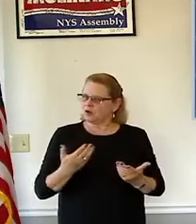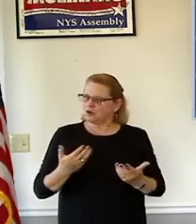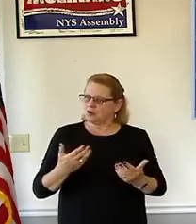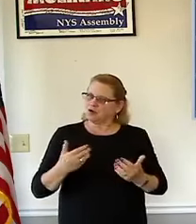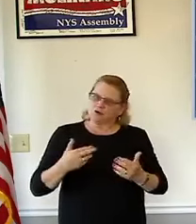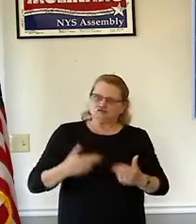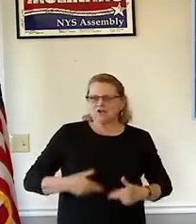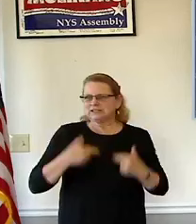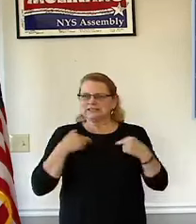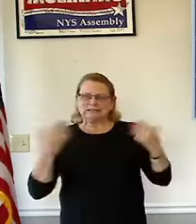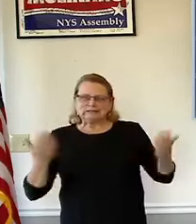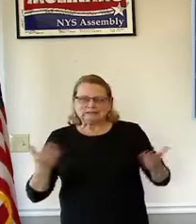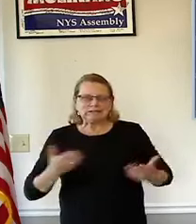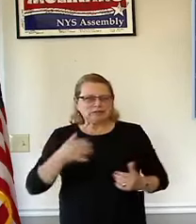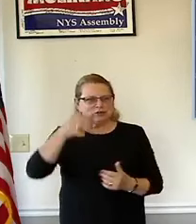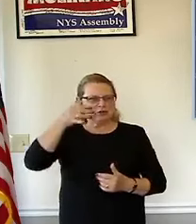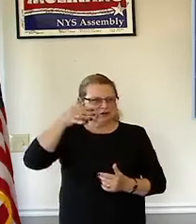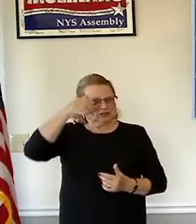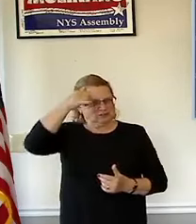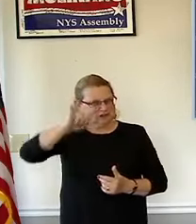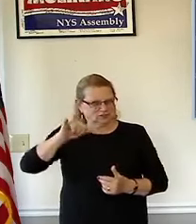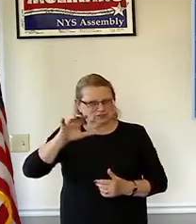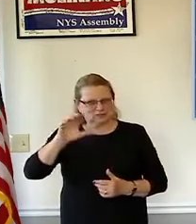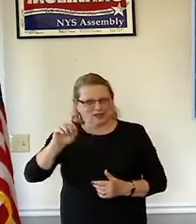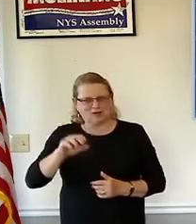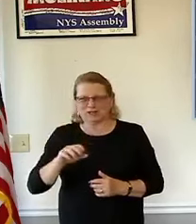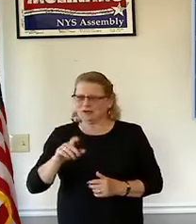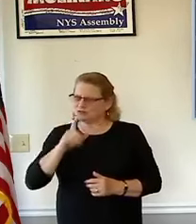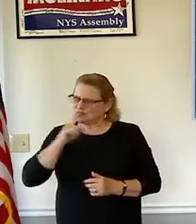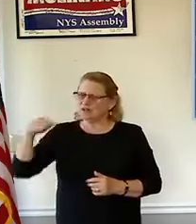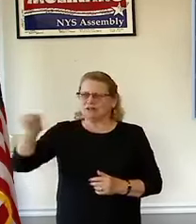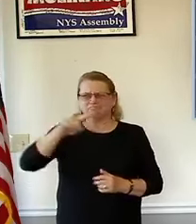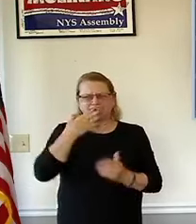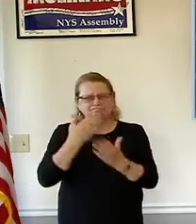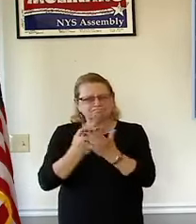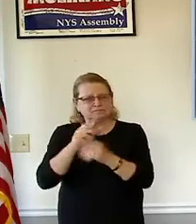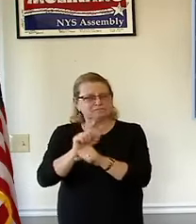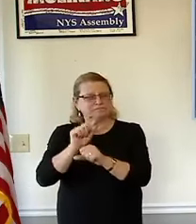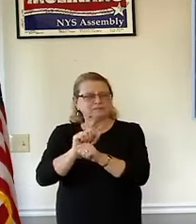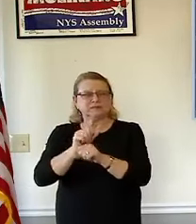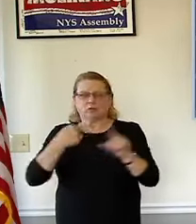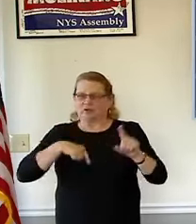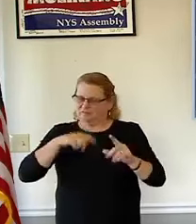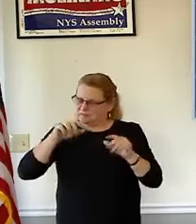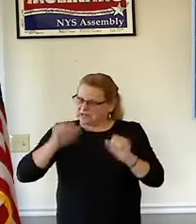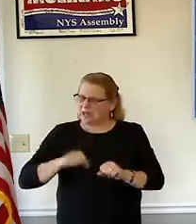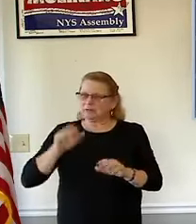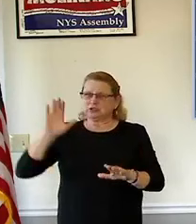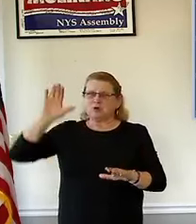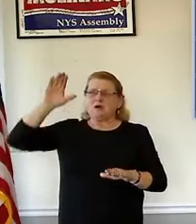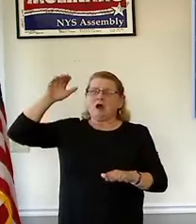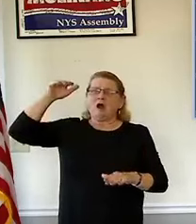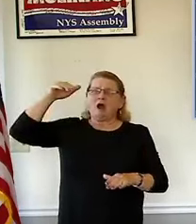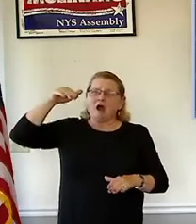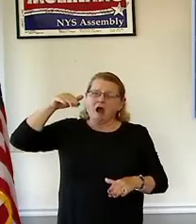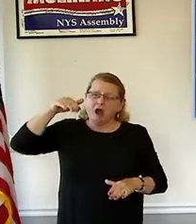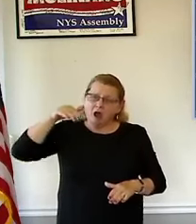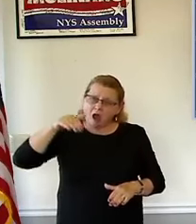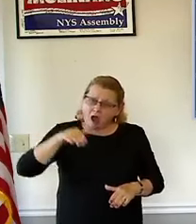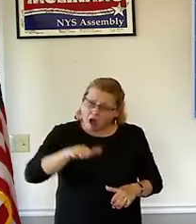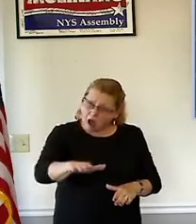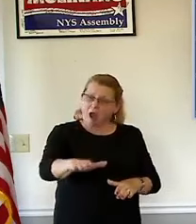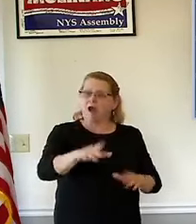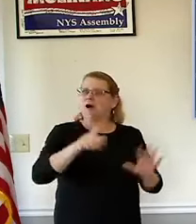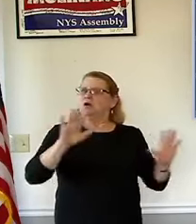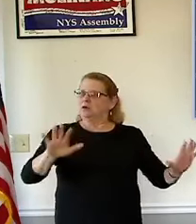for really stepping up, and we've been able to turn the curve, so you speak, is flatten the curve, and we've